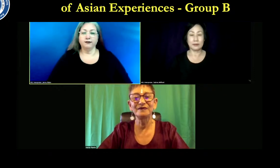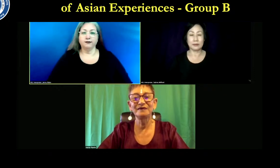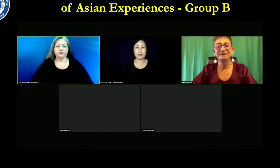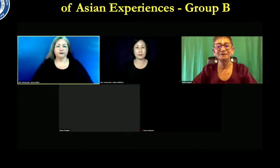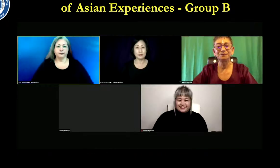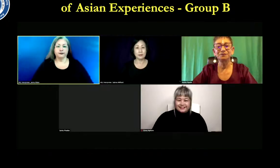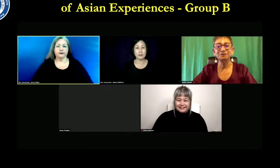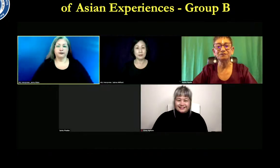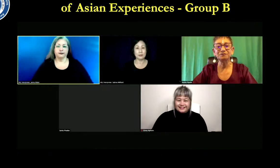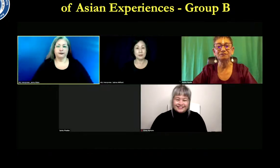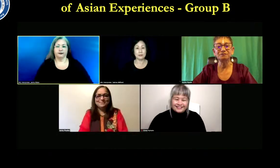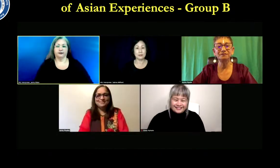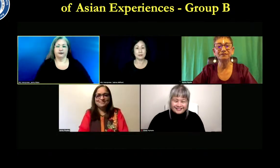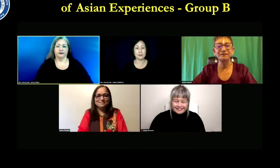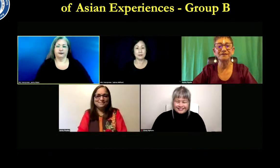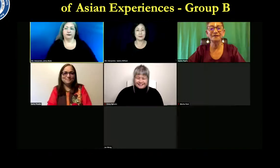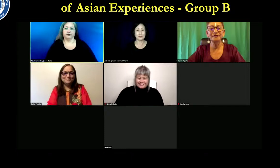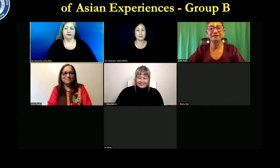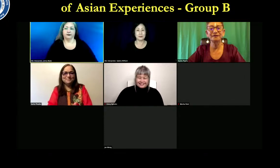on.